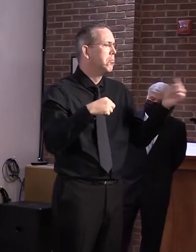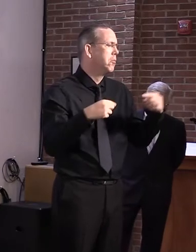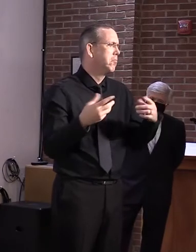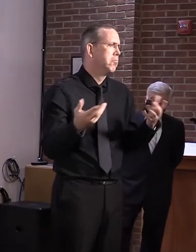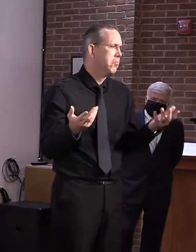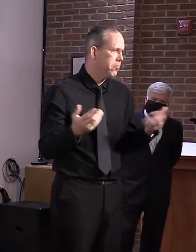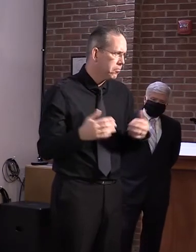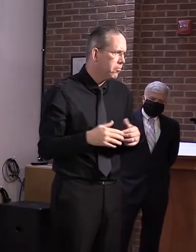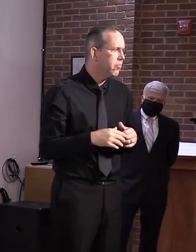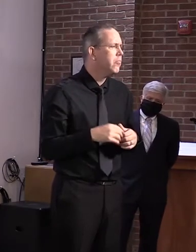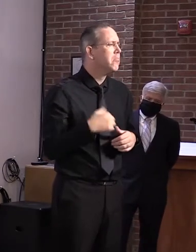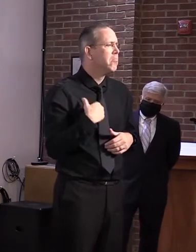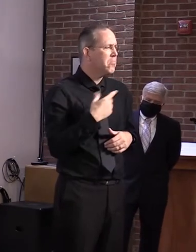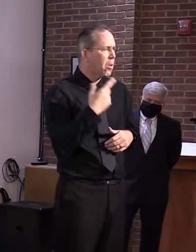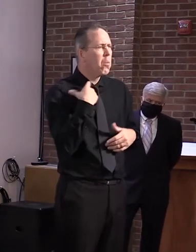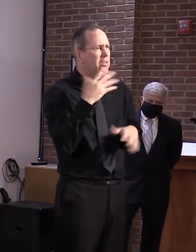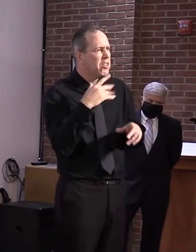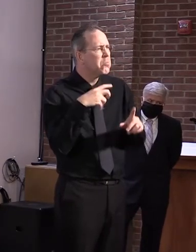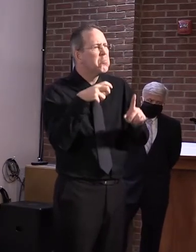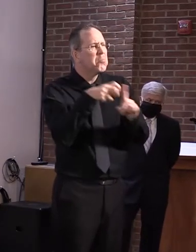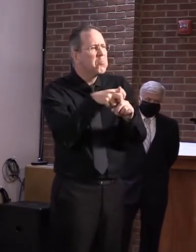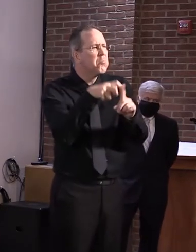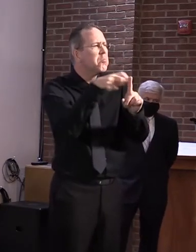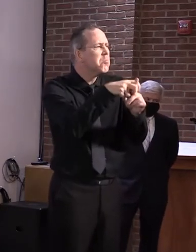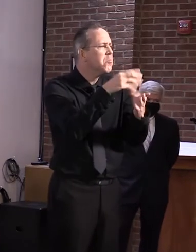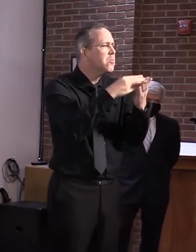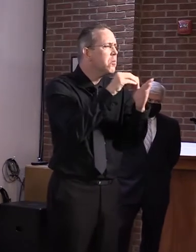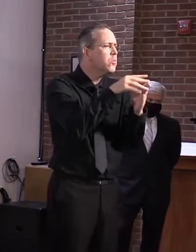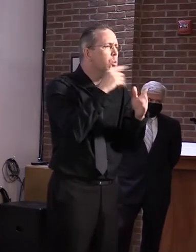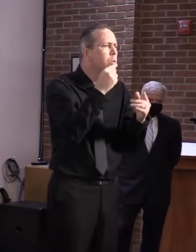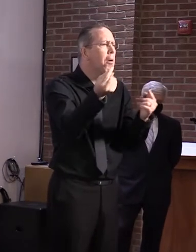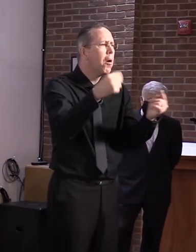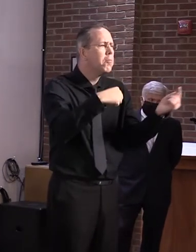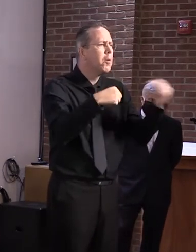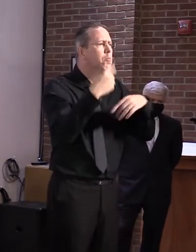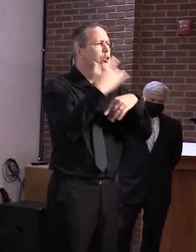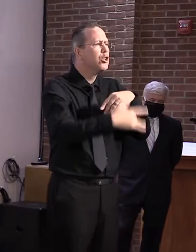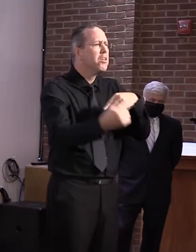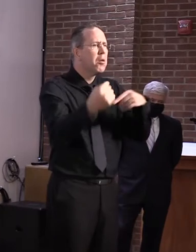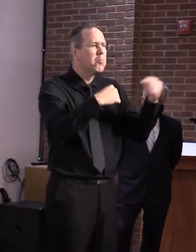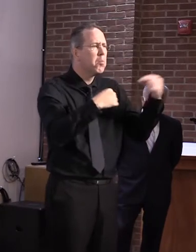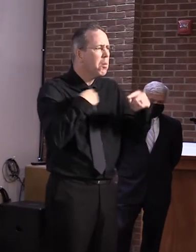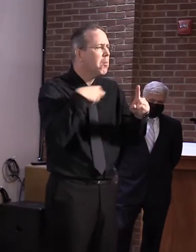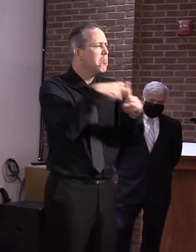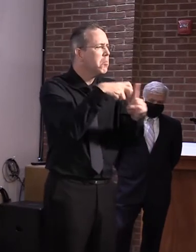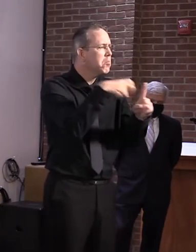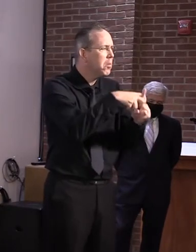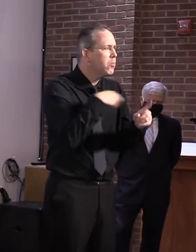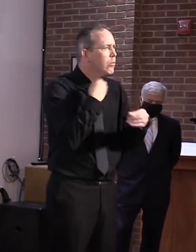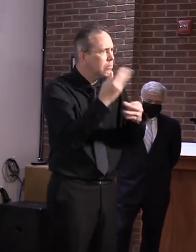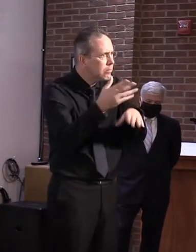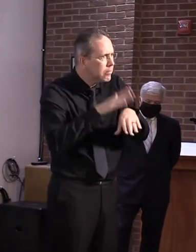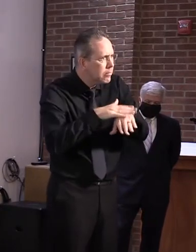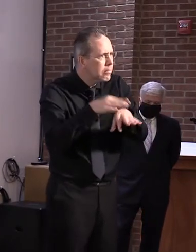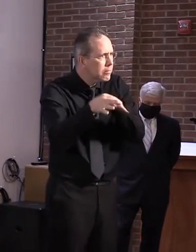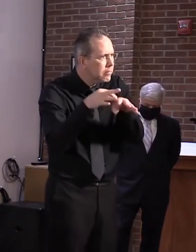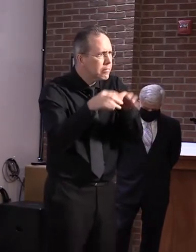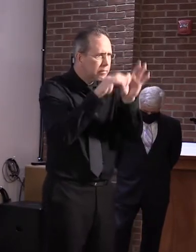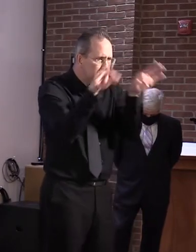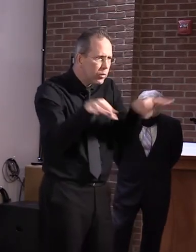city, and UVM. We will do our part, and it's a promise. It's a promise that comes